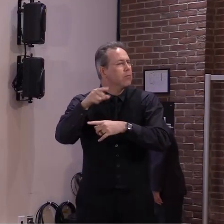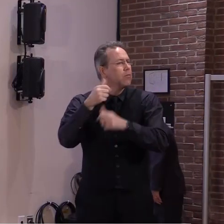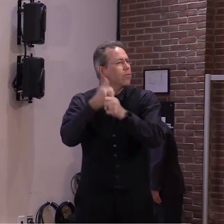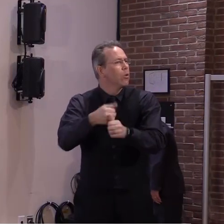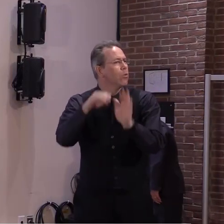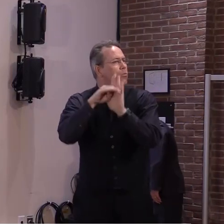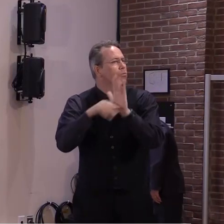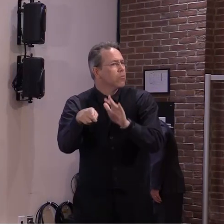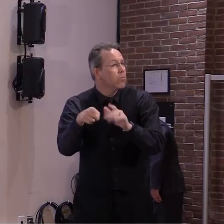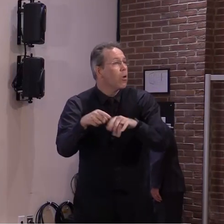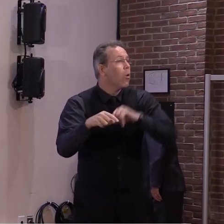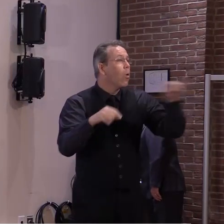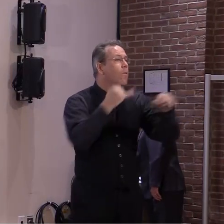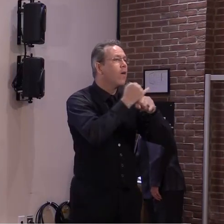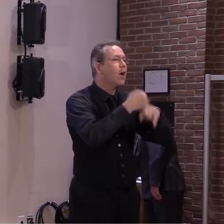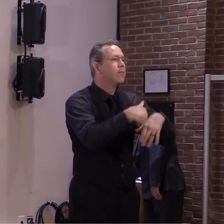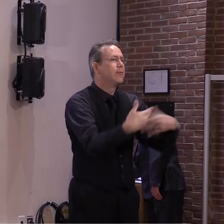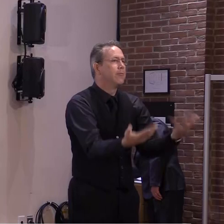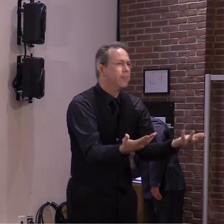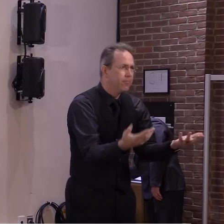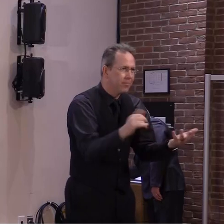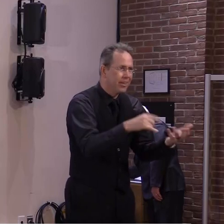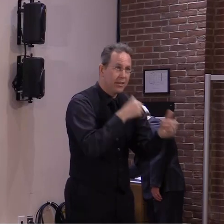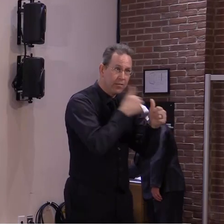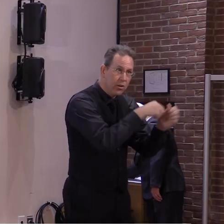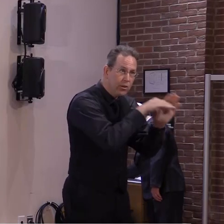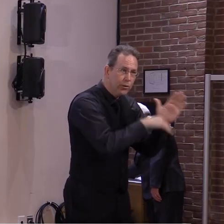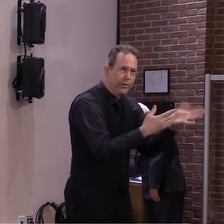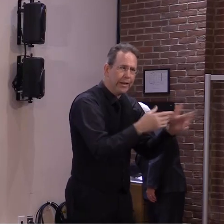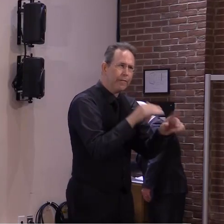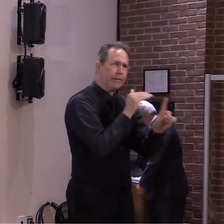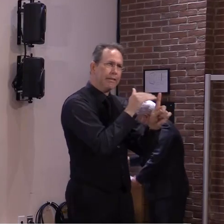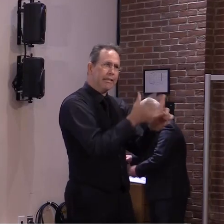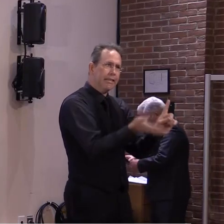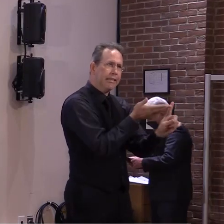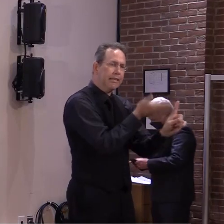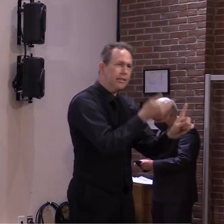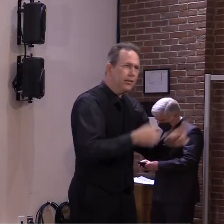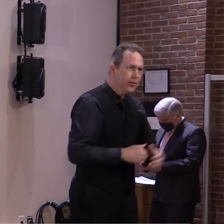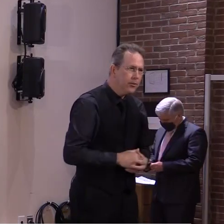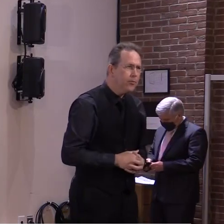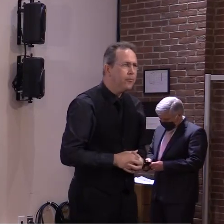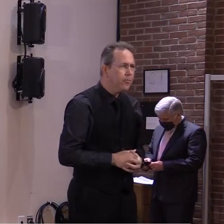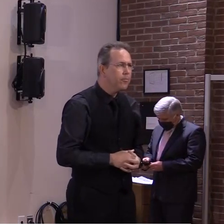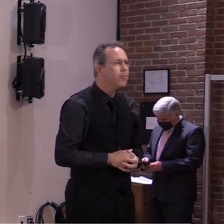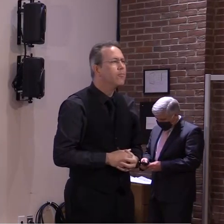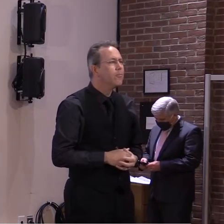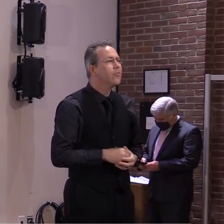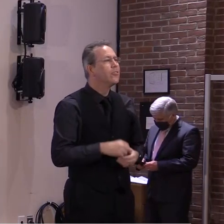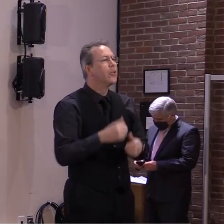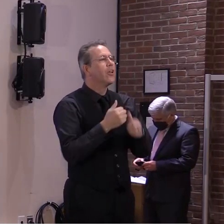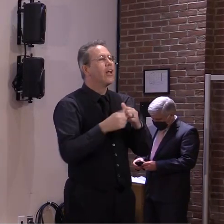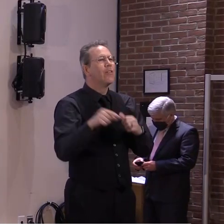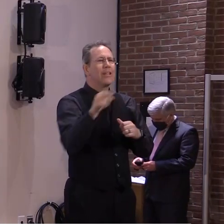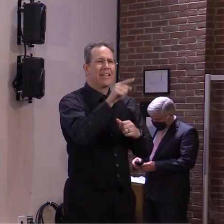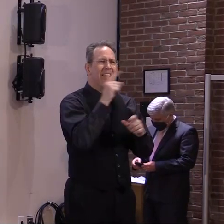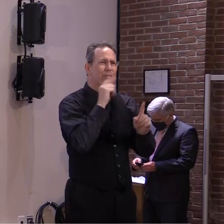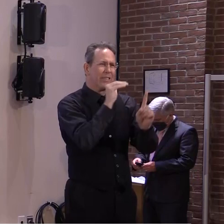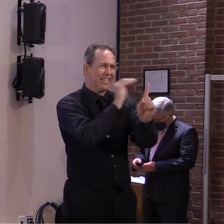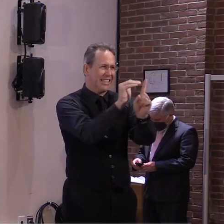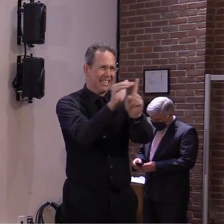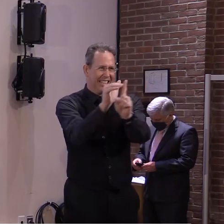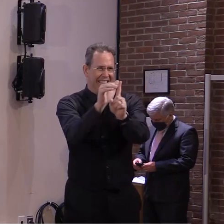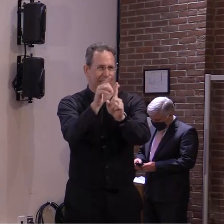regulations, if you will. So it's really everyone has to pitch in, no matter where you are located in that age